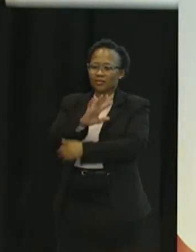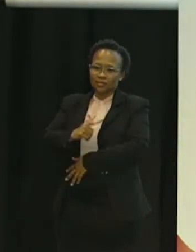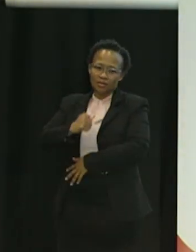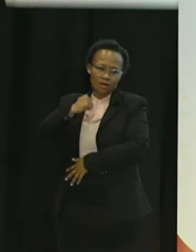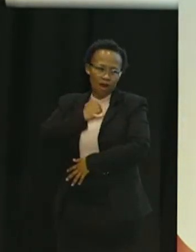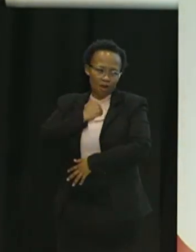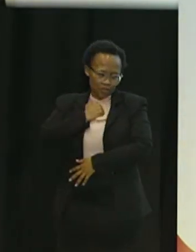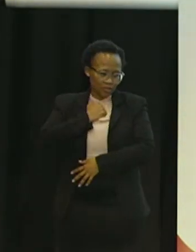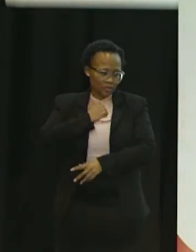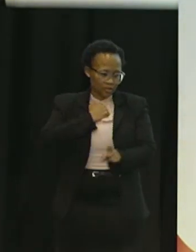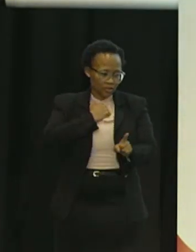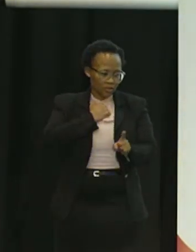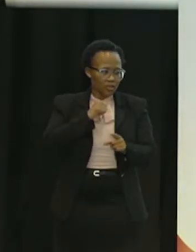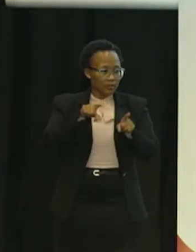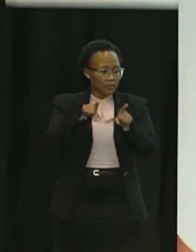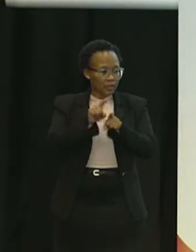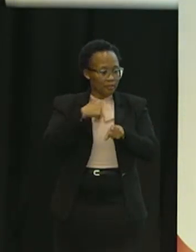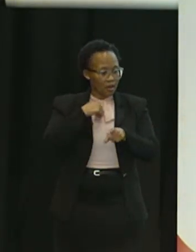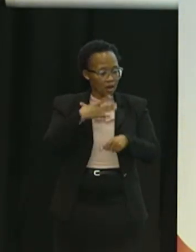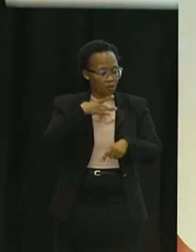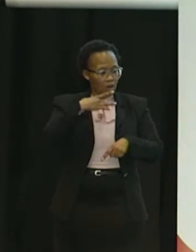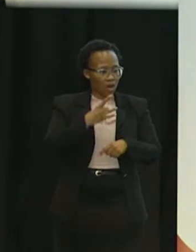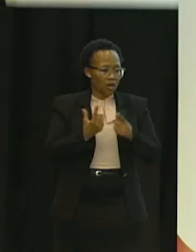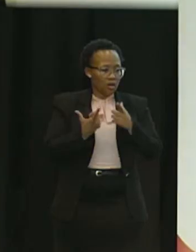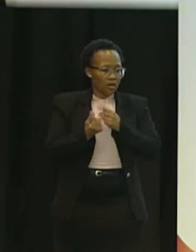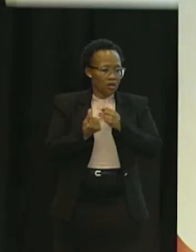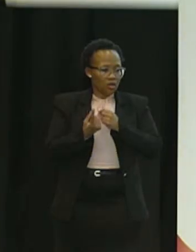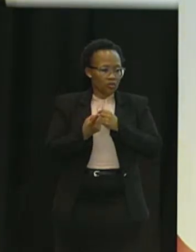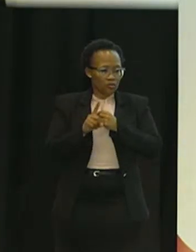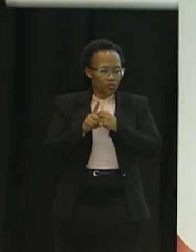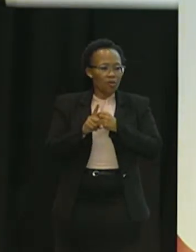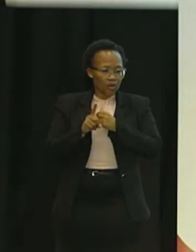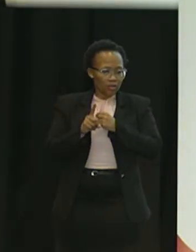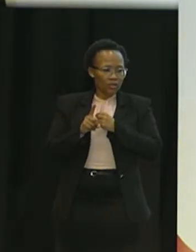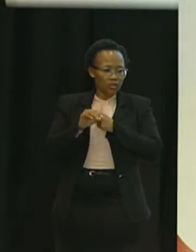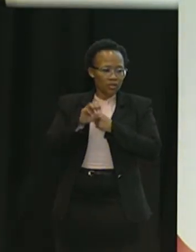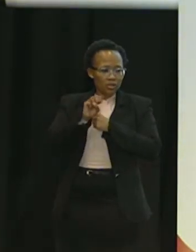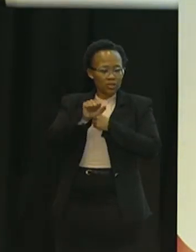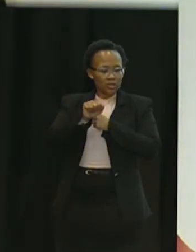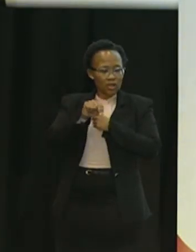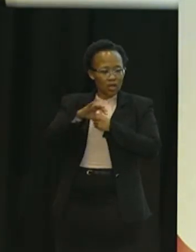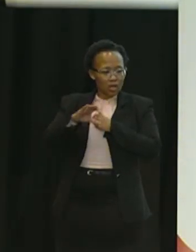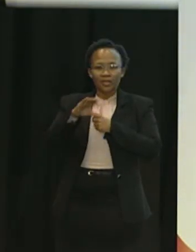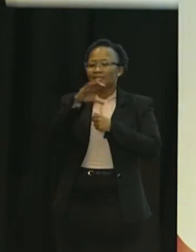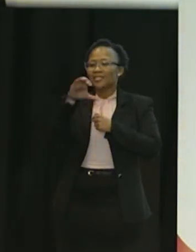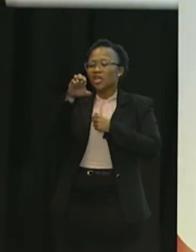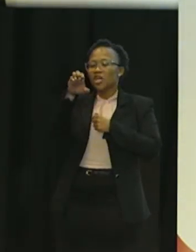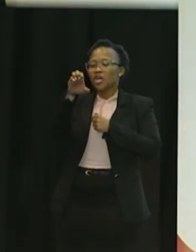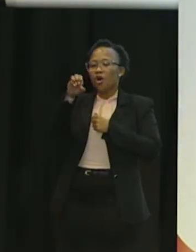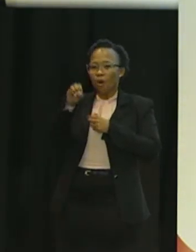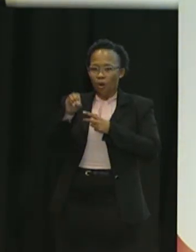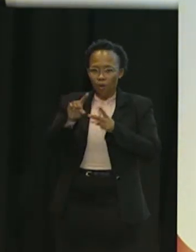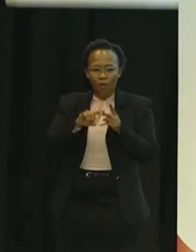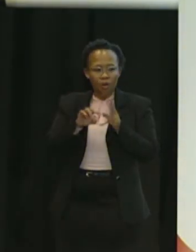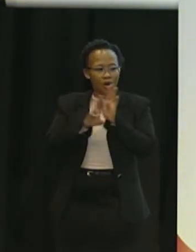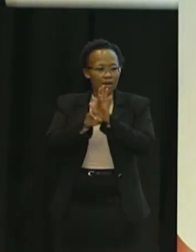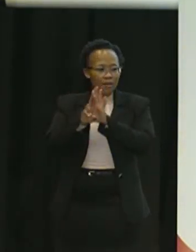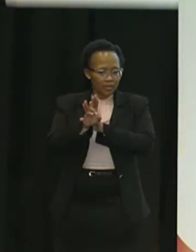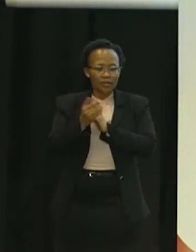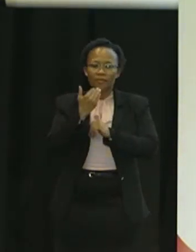NDOH. I would like to say thank you to SANAC CEO in absentia and represented by